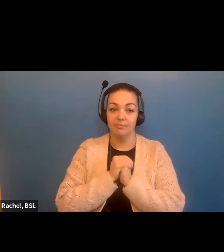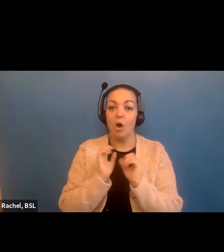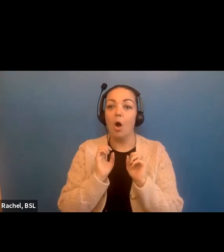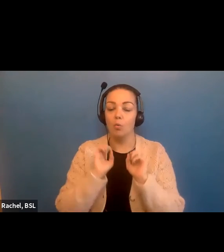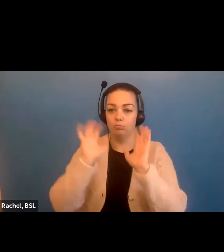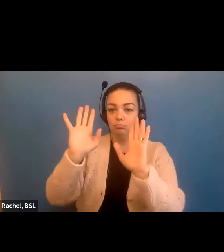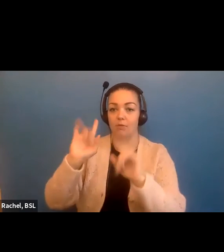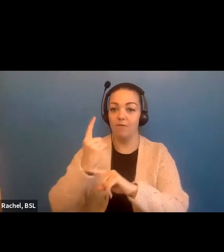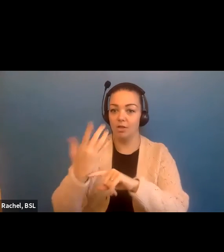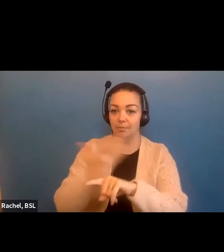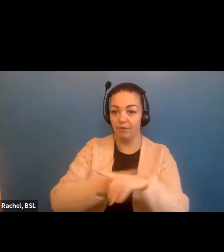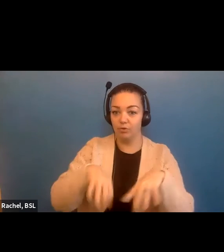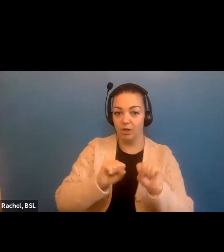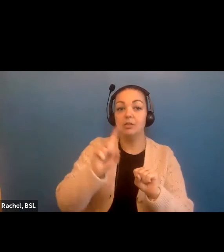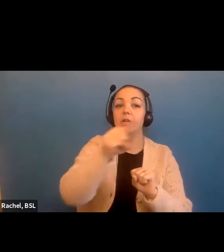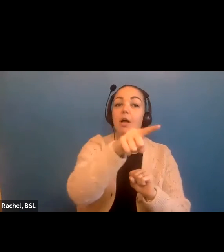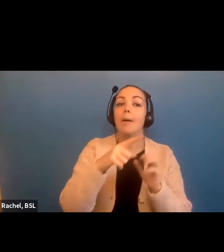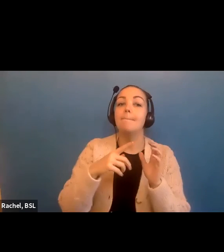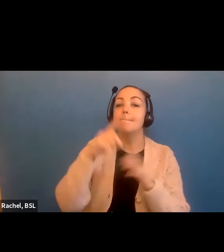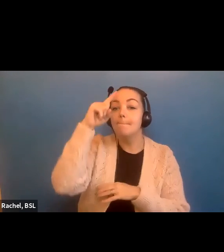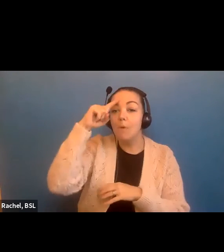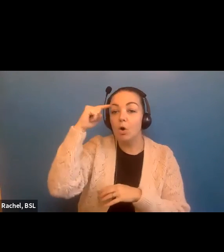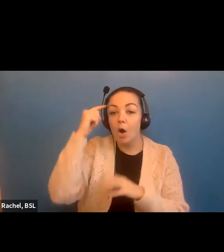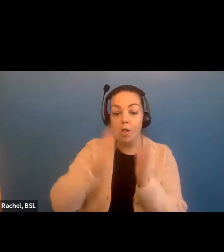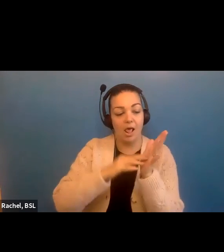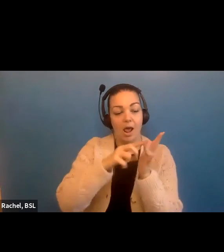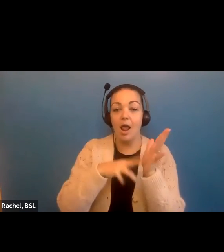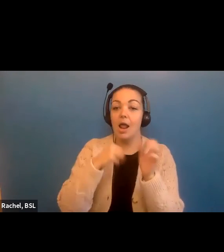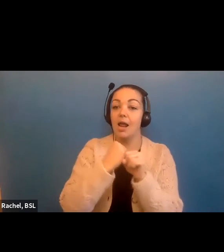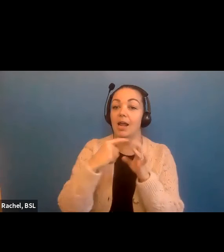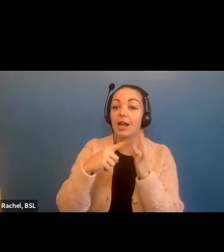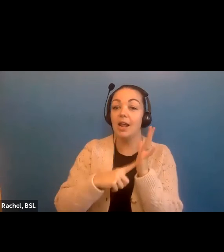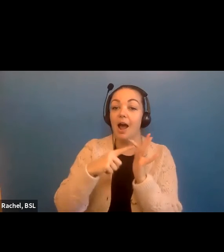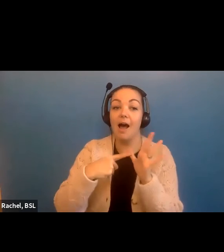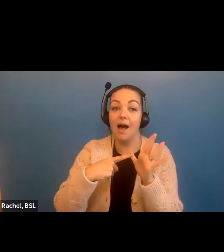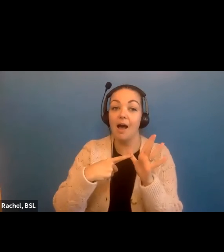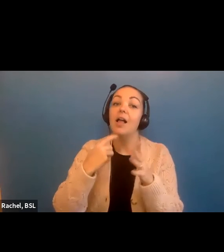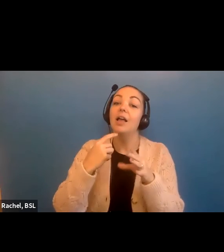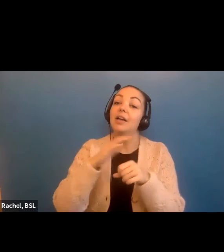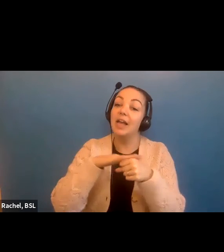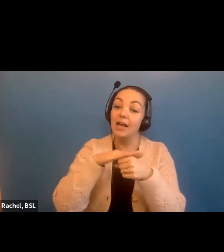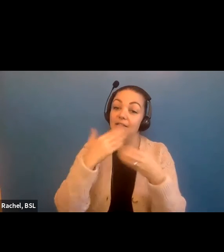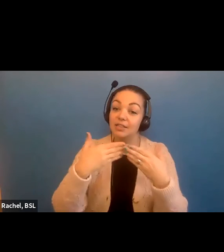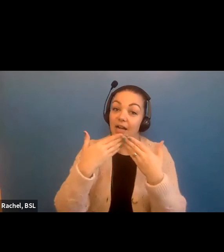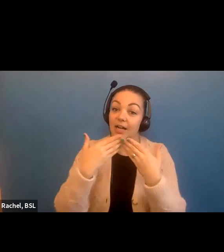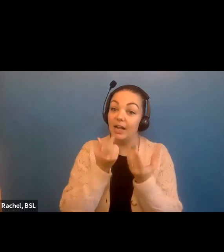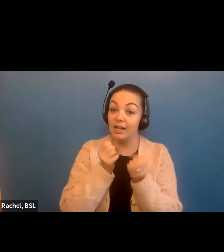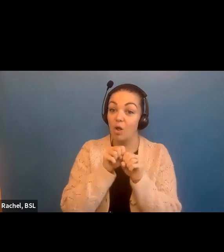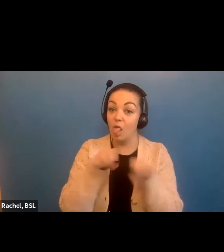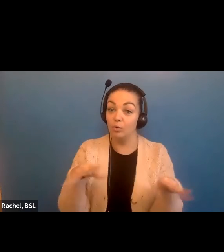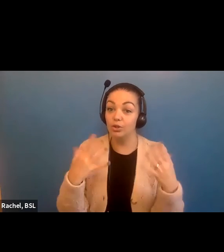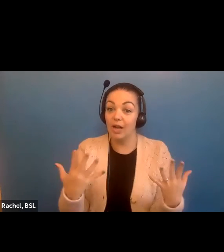First of all, our Mongolia case study, as has been mentioned, is launching today. It's available on our AT 2030